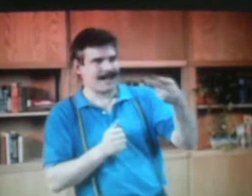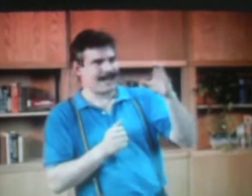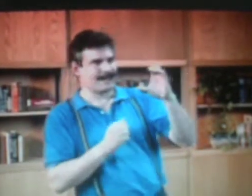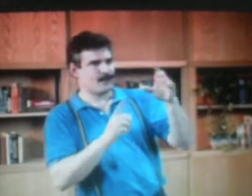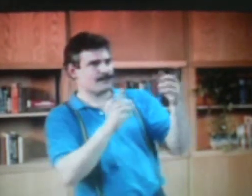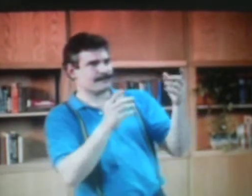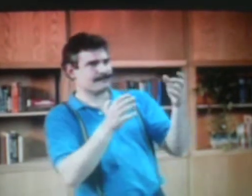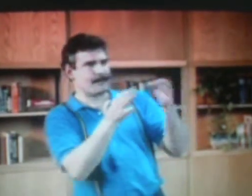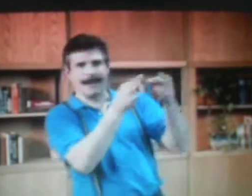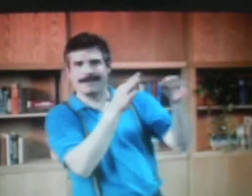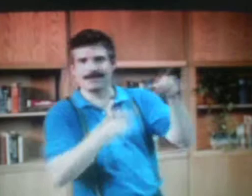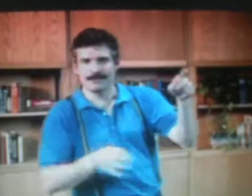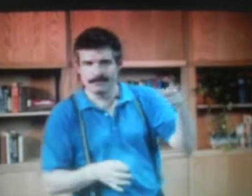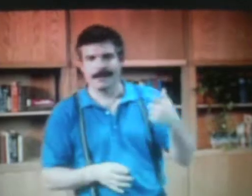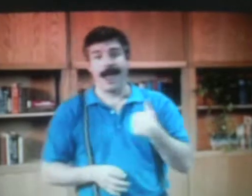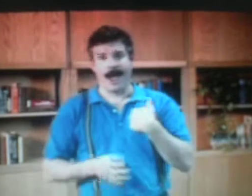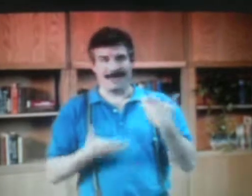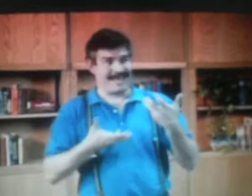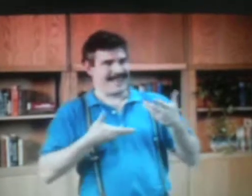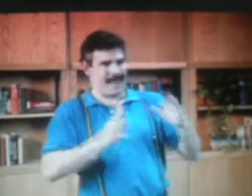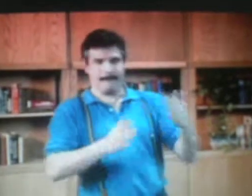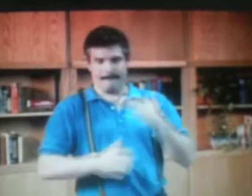They didn't know how to communicate with someone who had a handicap.